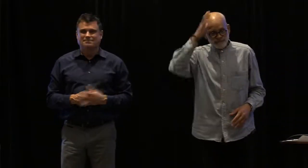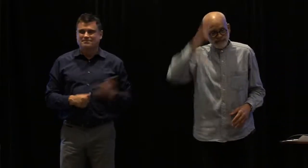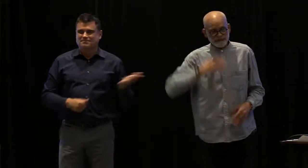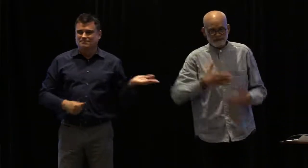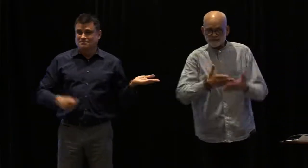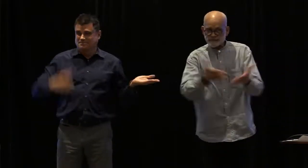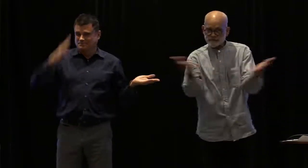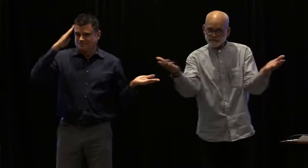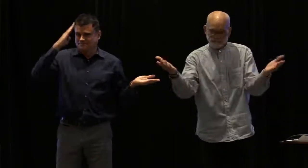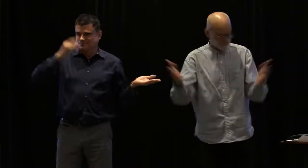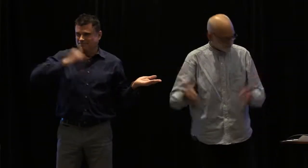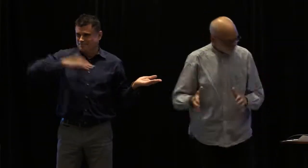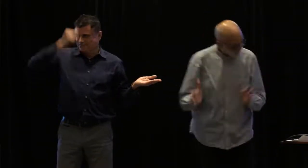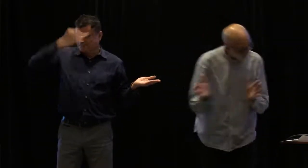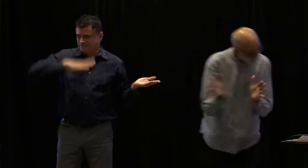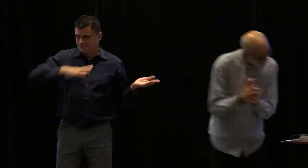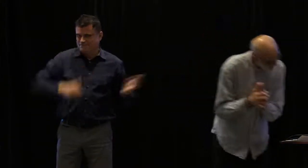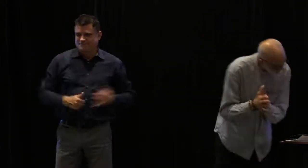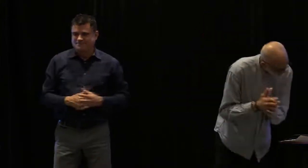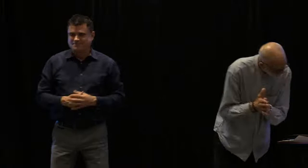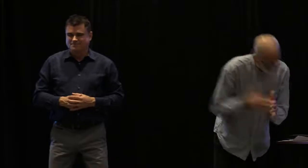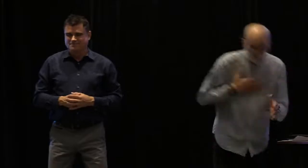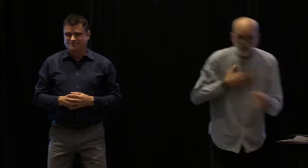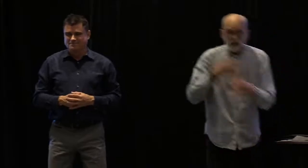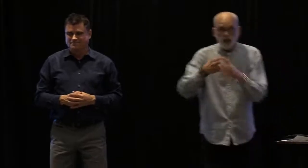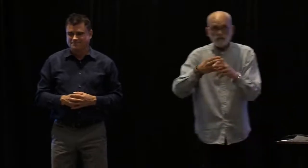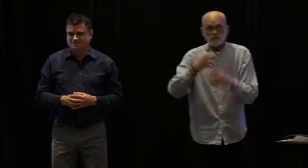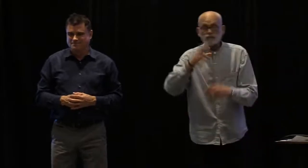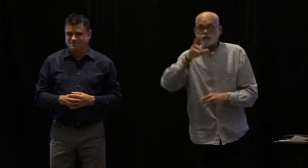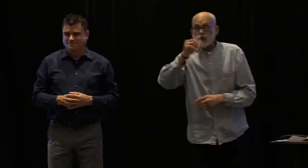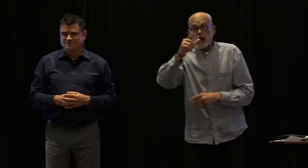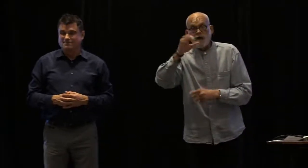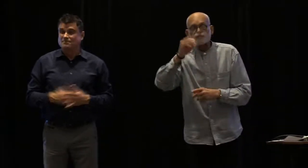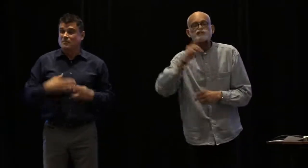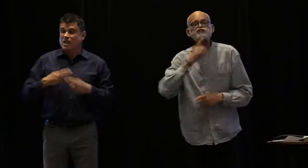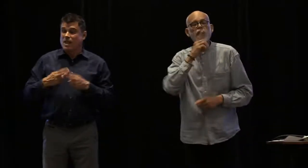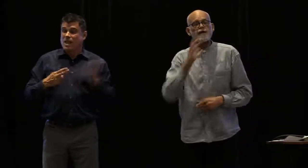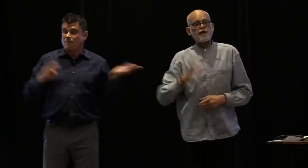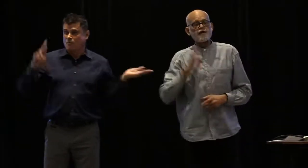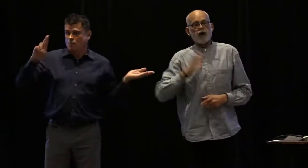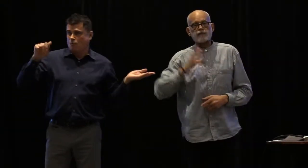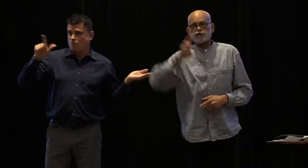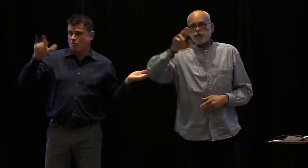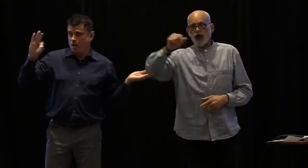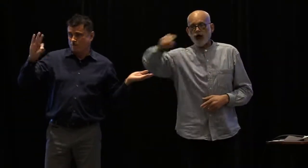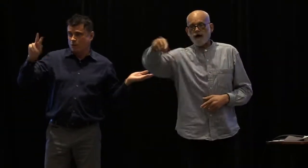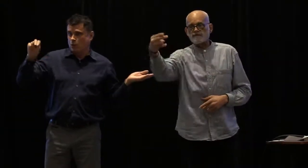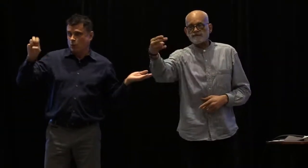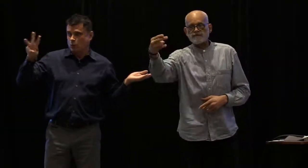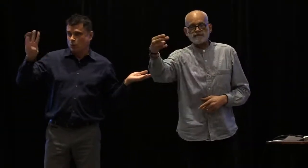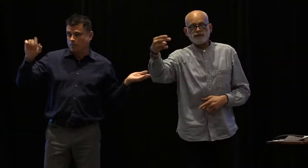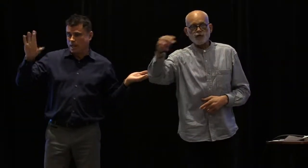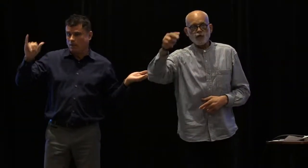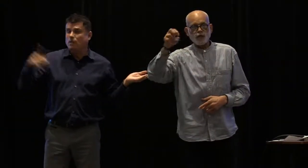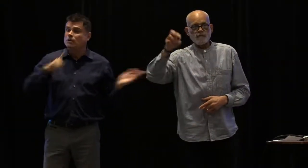All right. Thank you. Good evening, ladies and gentlemen. My name is Ralph